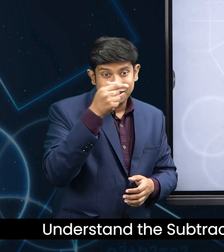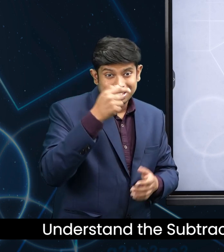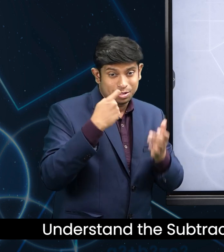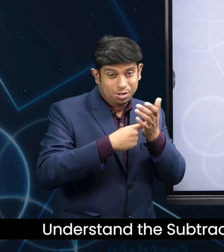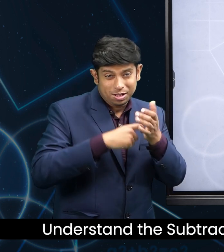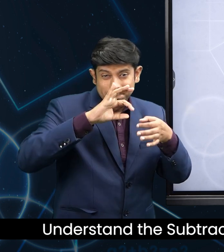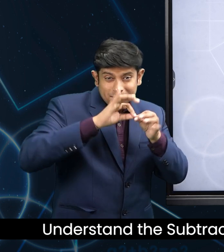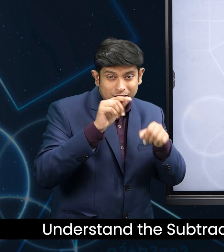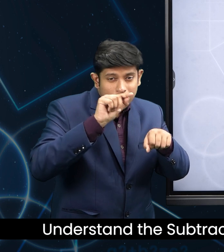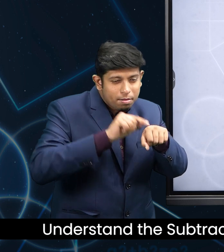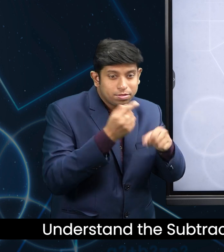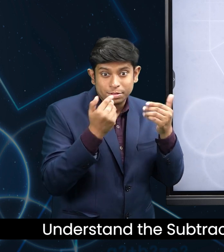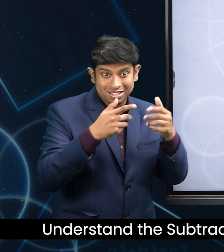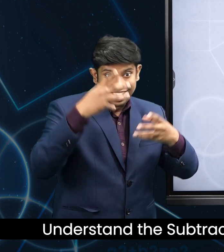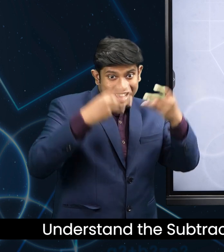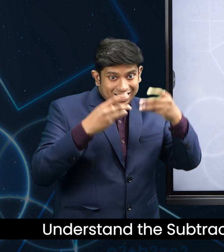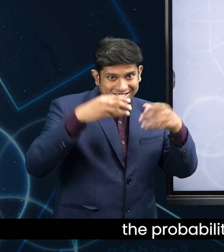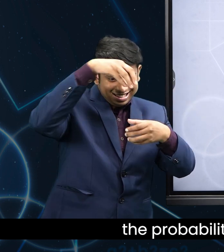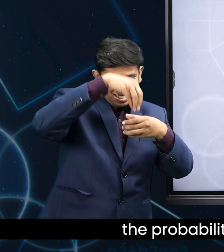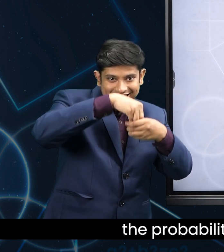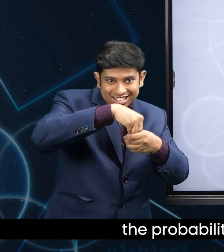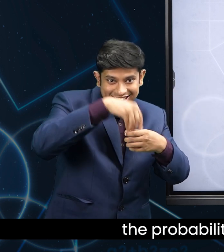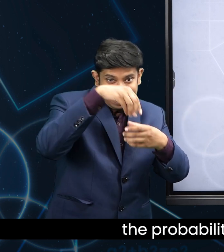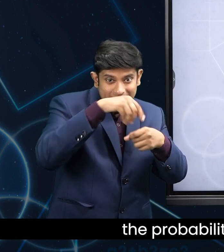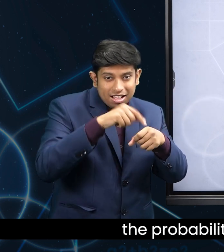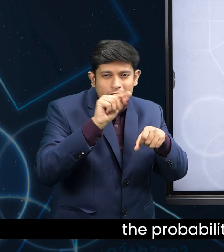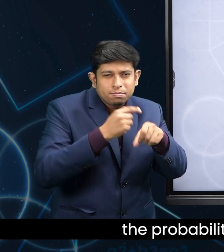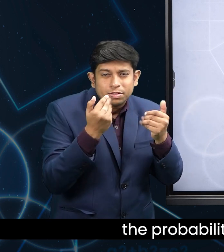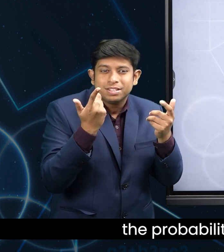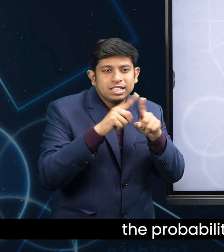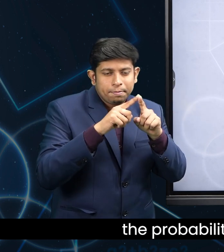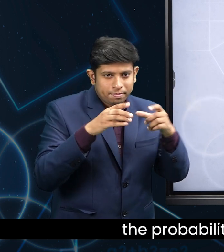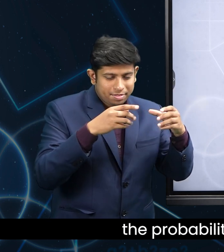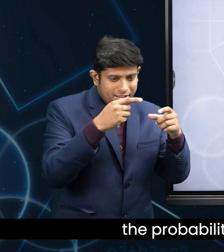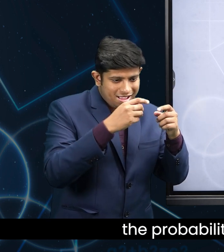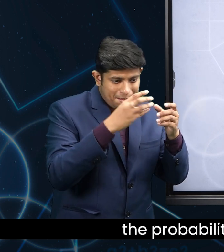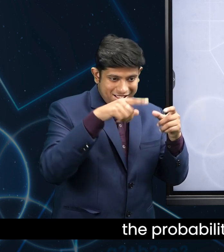understand the subtraction theorem of probability and calculate the probability of the complement of events.